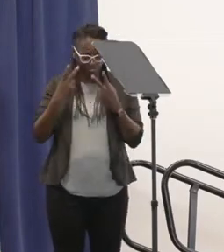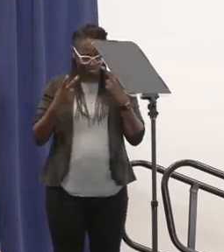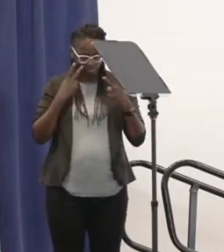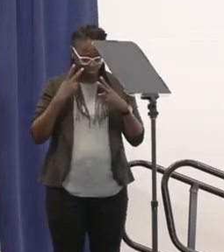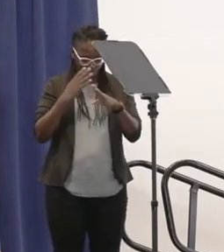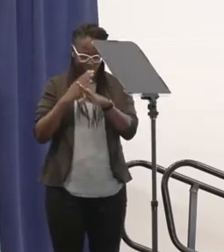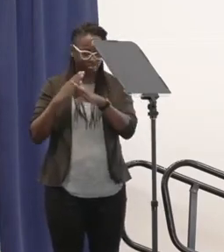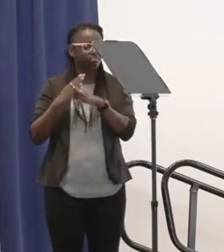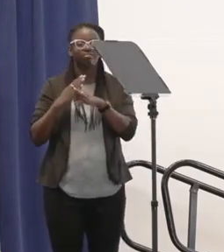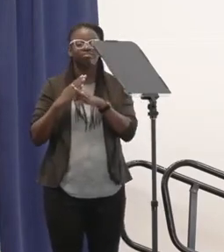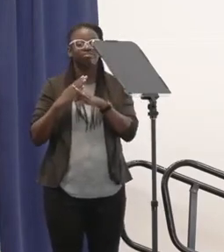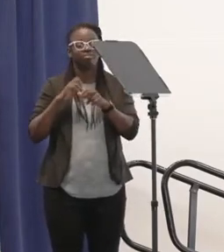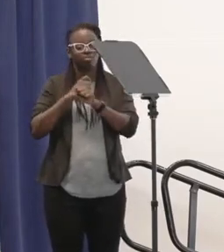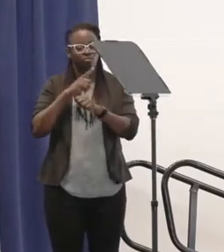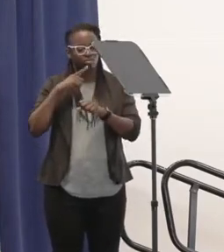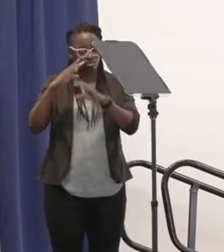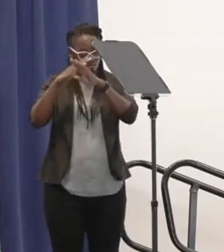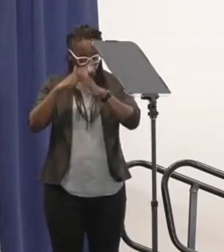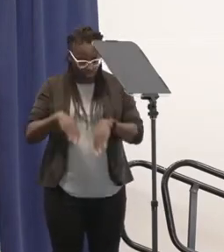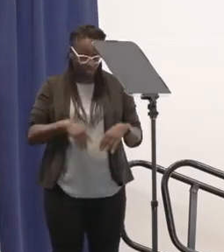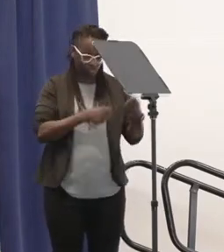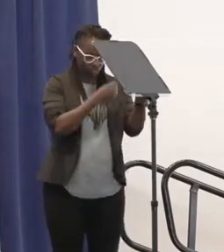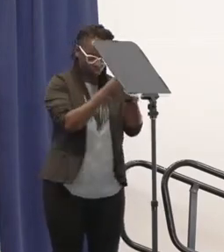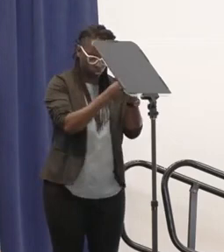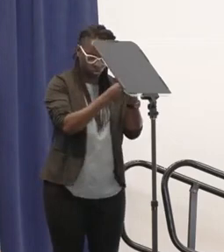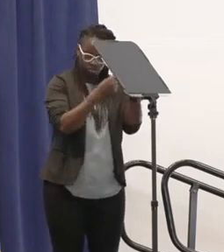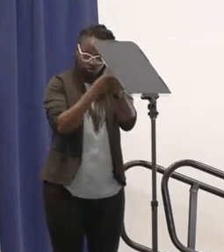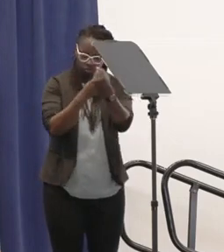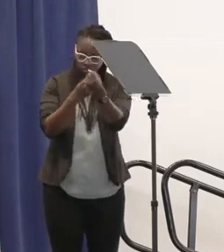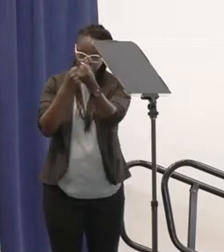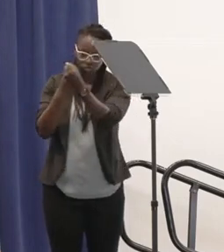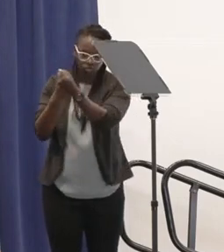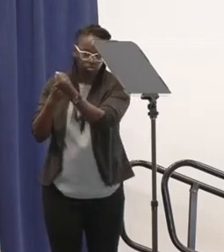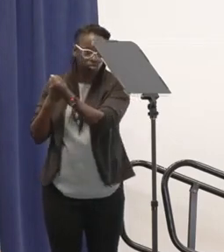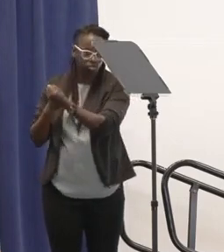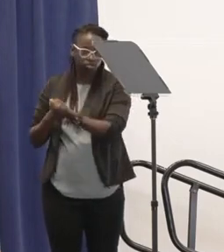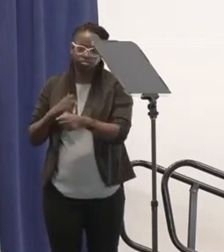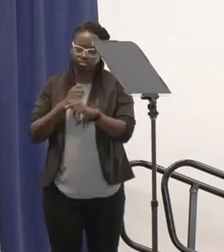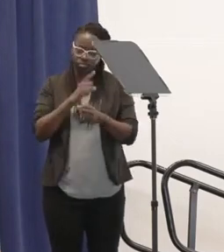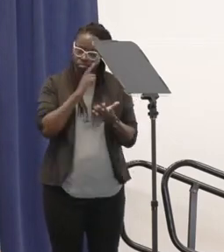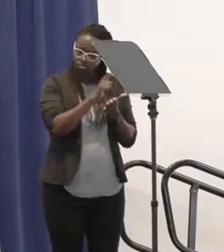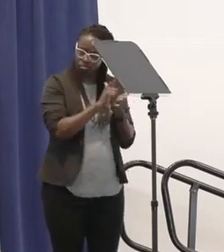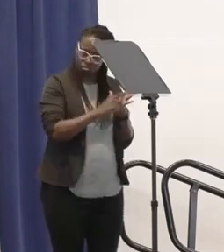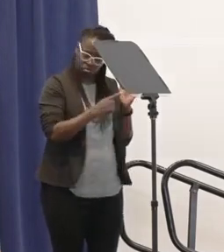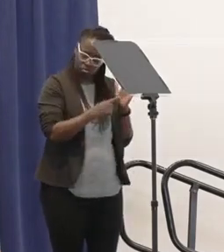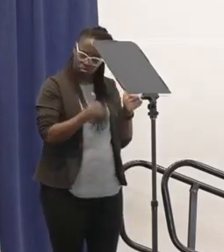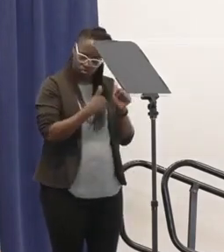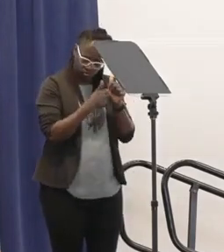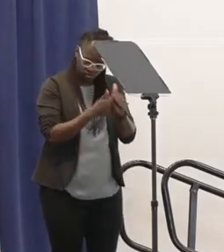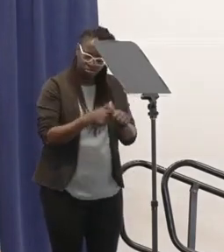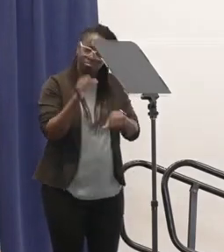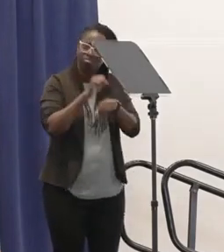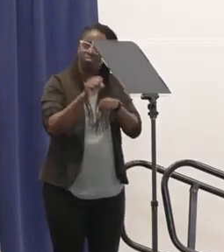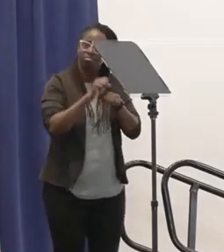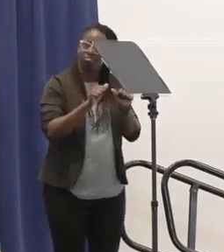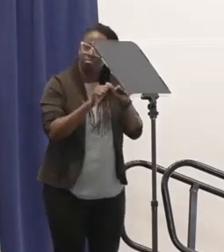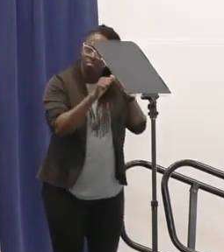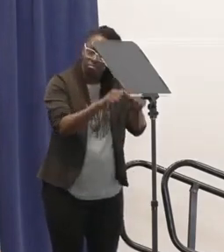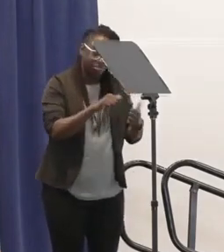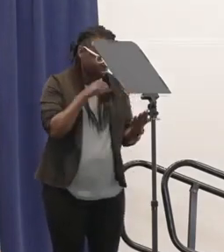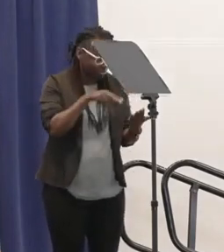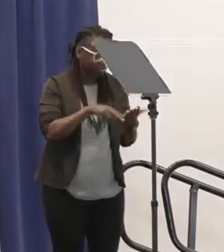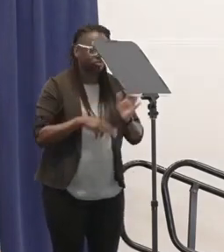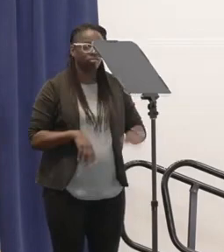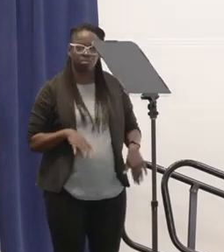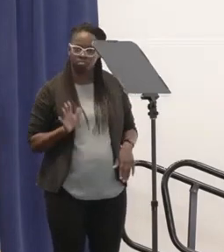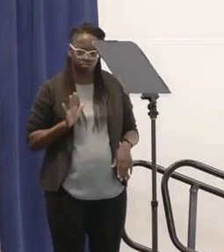environment are vital, are legal, and can and should continue. And we are here, of course, along with my